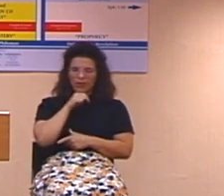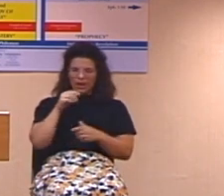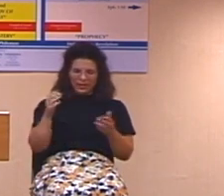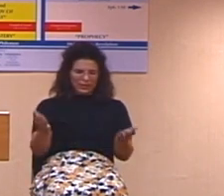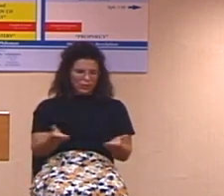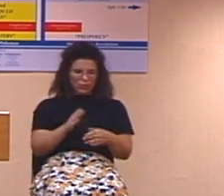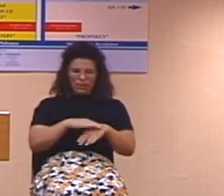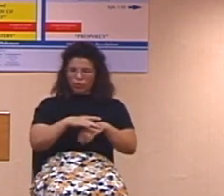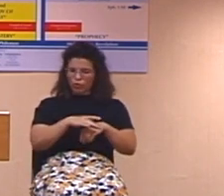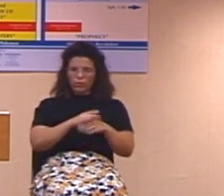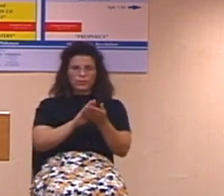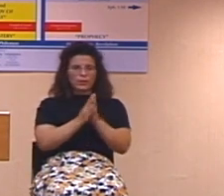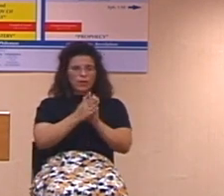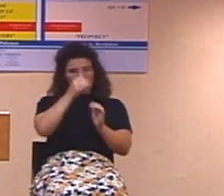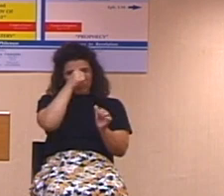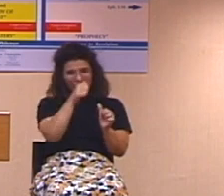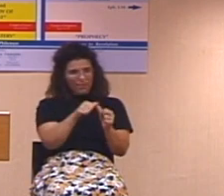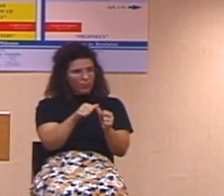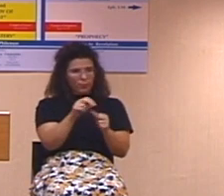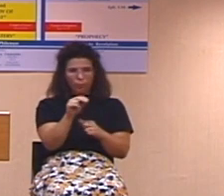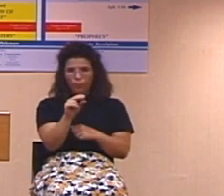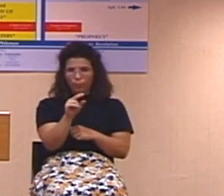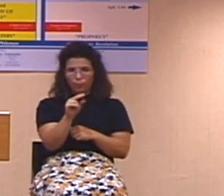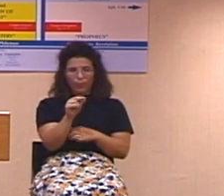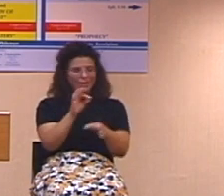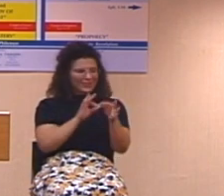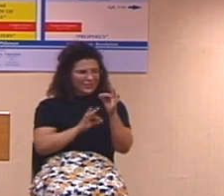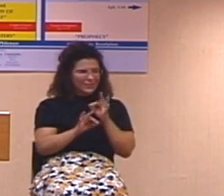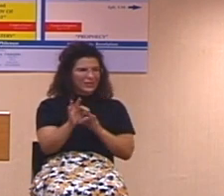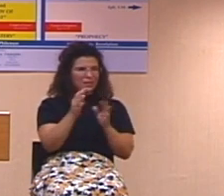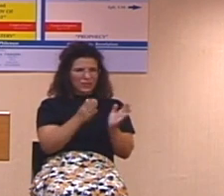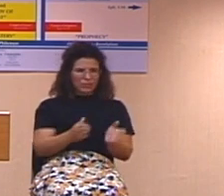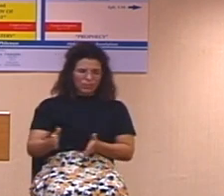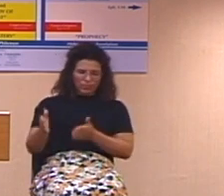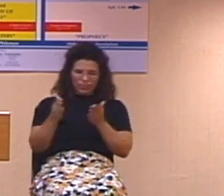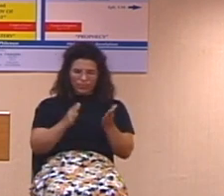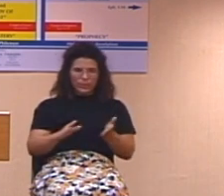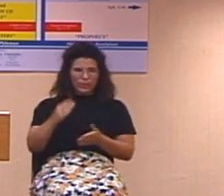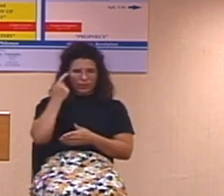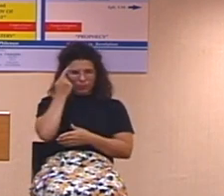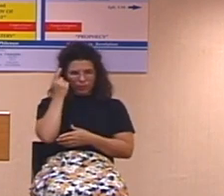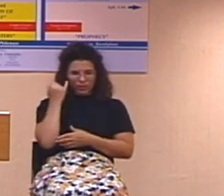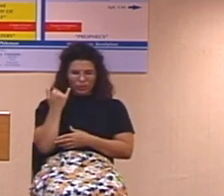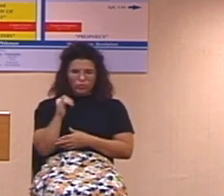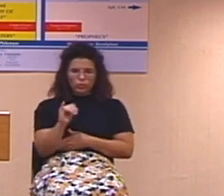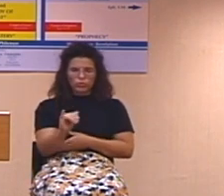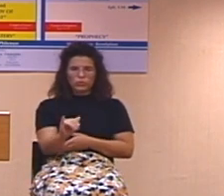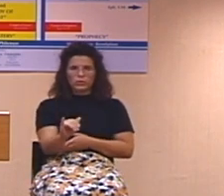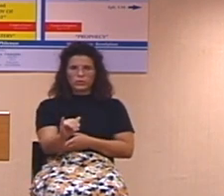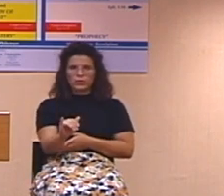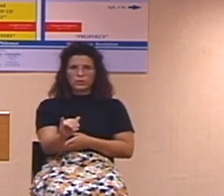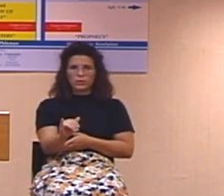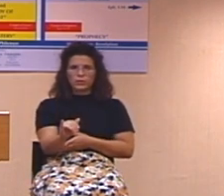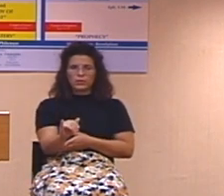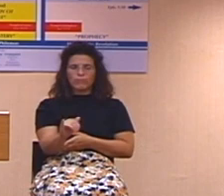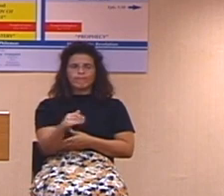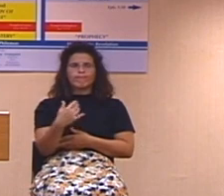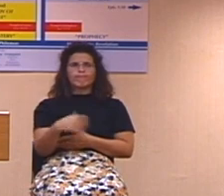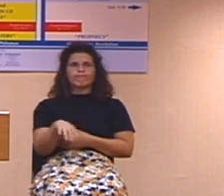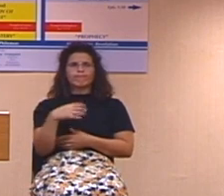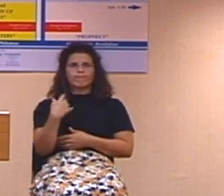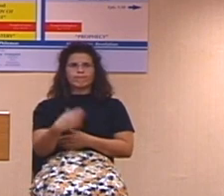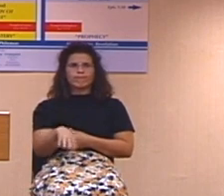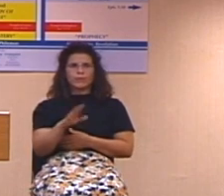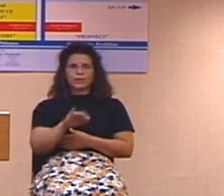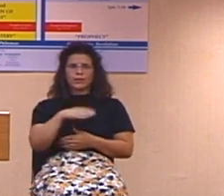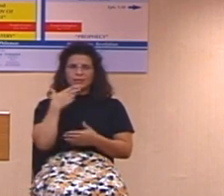remembered. We're put here to prepare for eternity. I got that sound